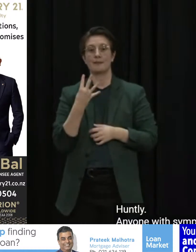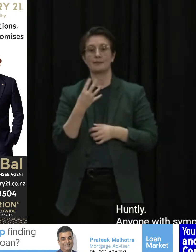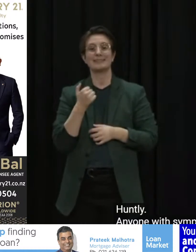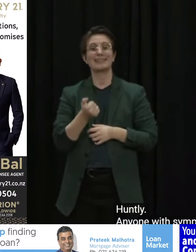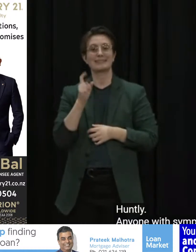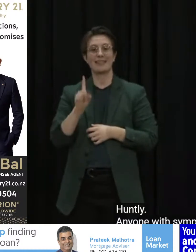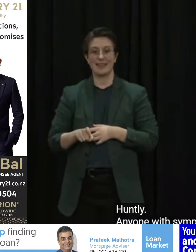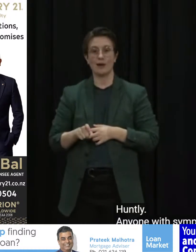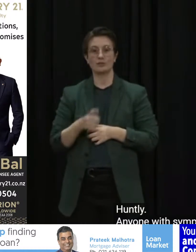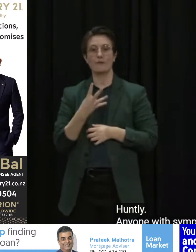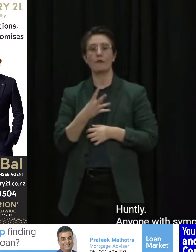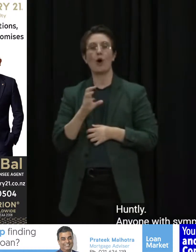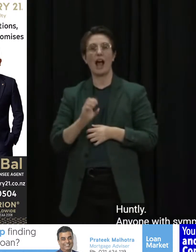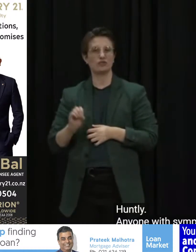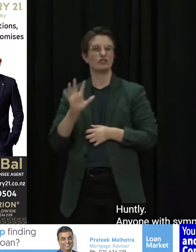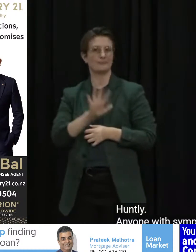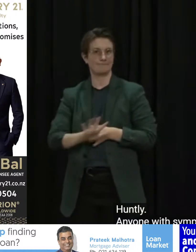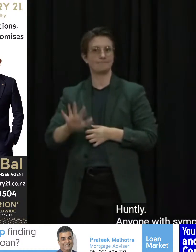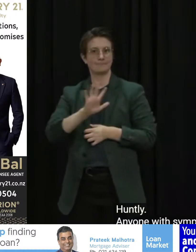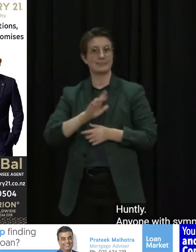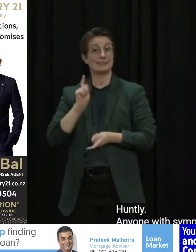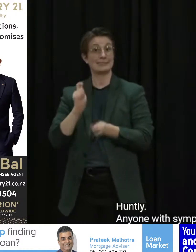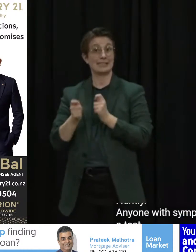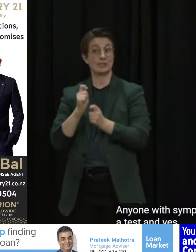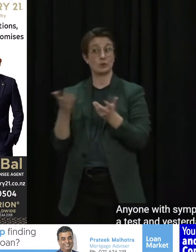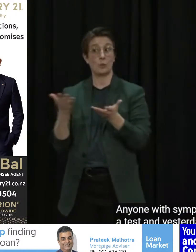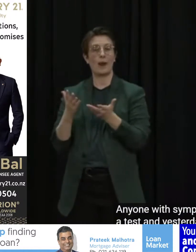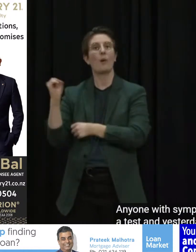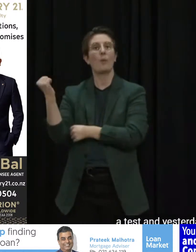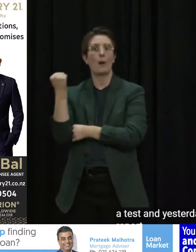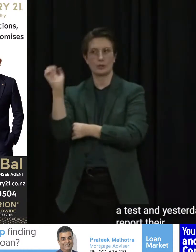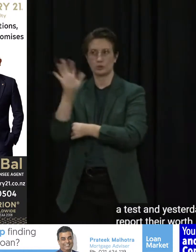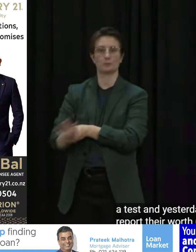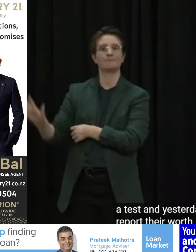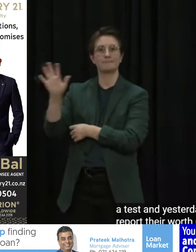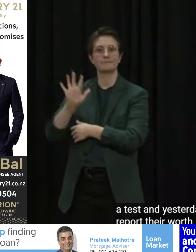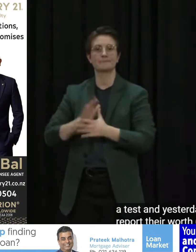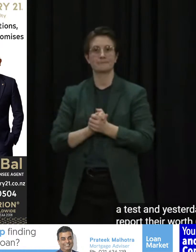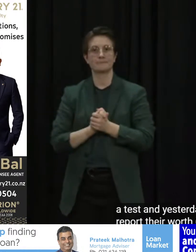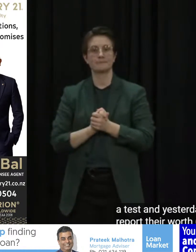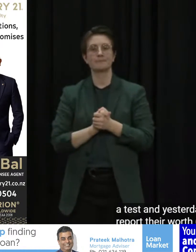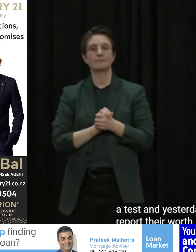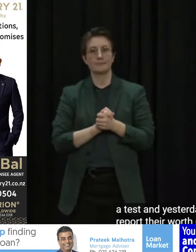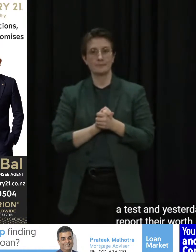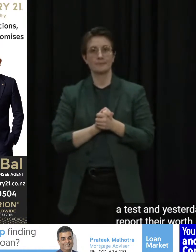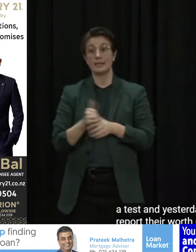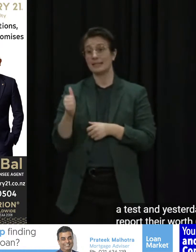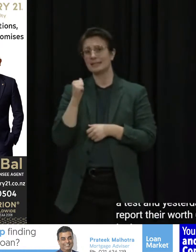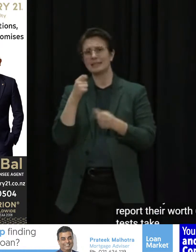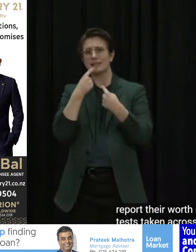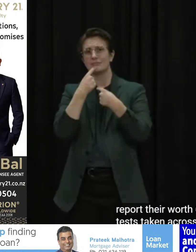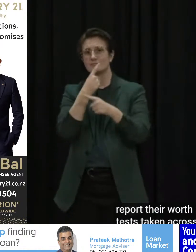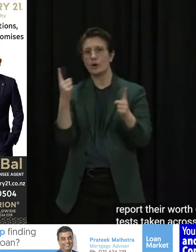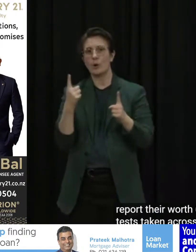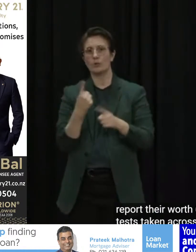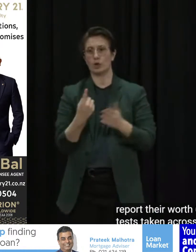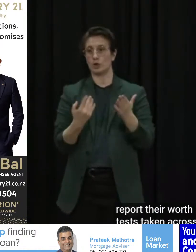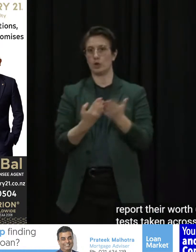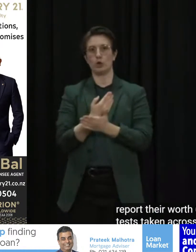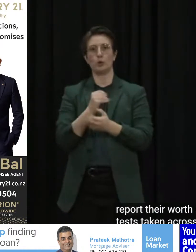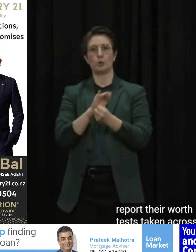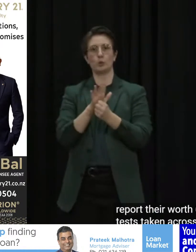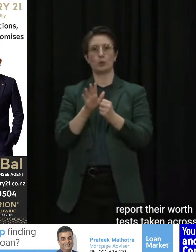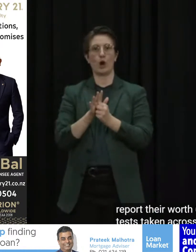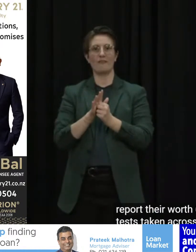Waikato. And just some further information on the exposure event that we announced yesterday at the emergency department